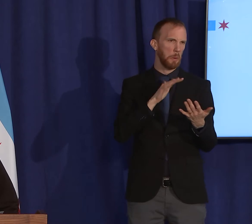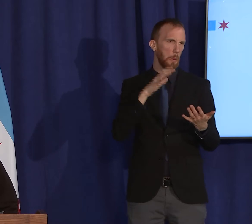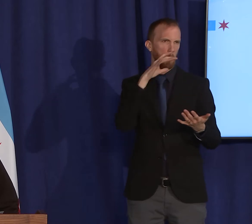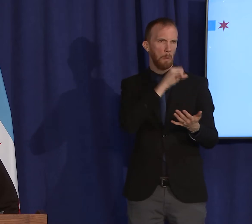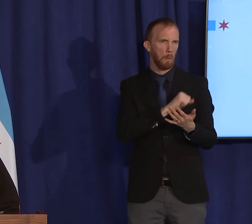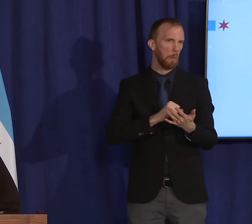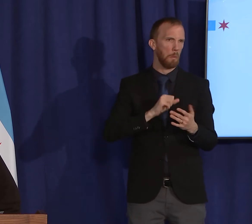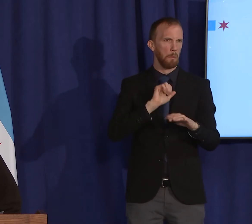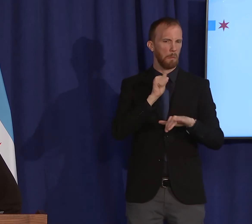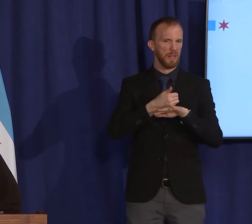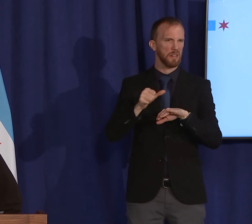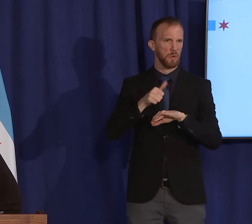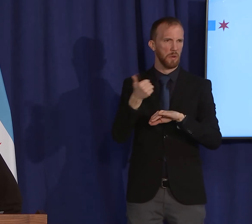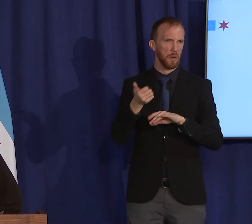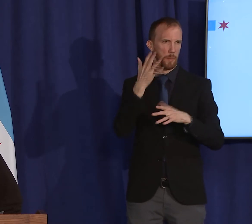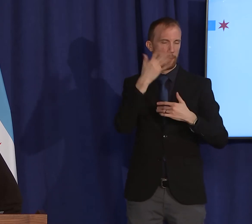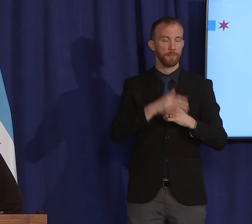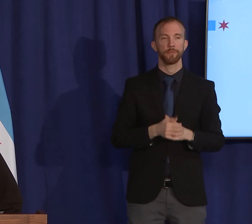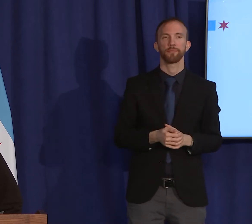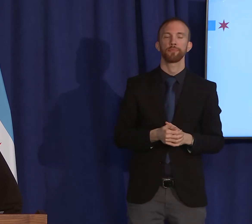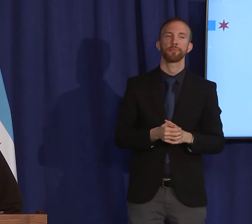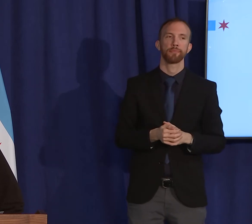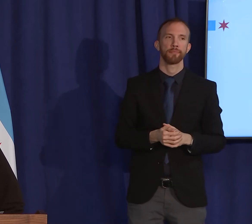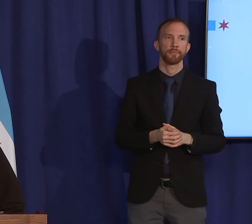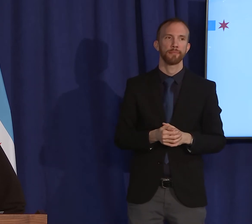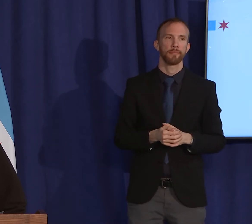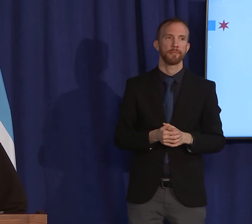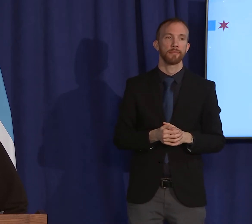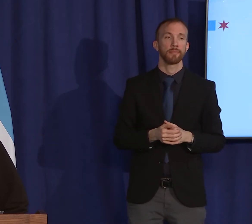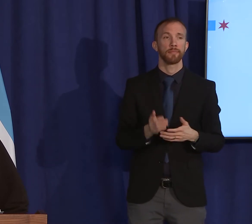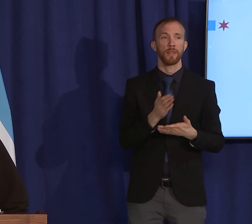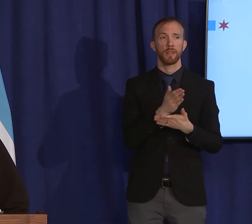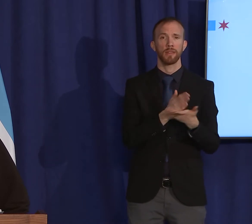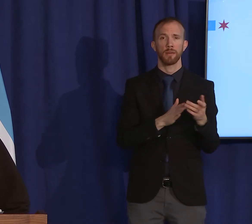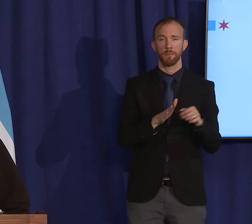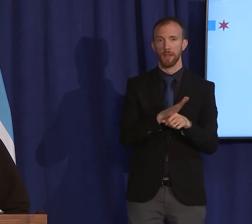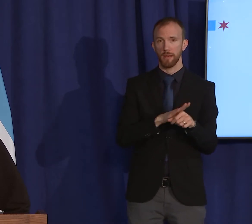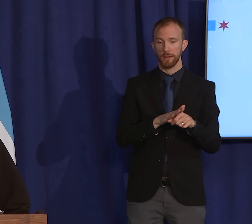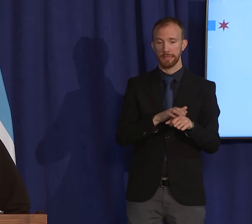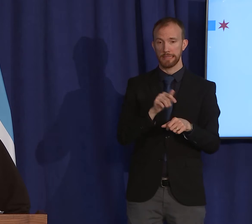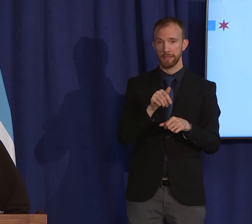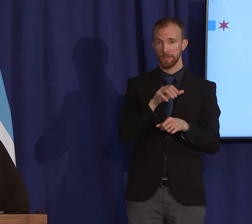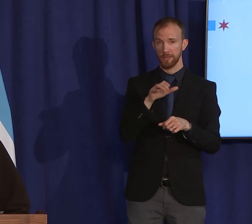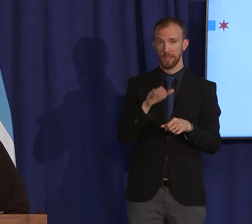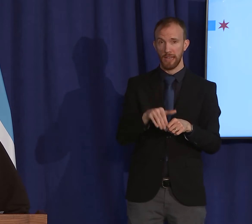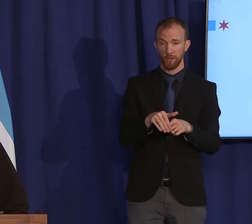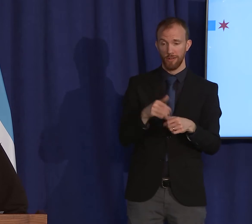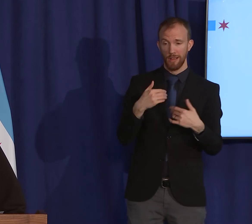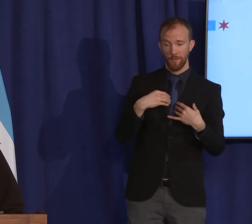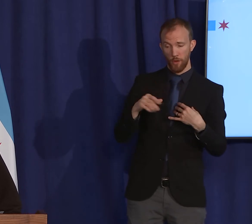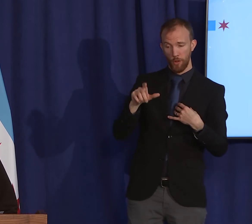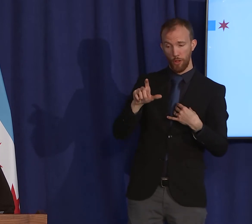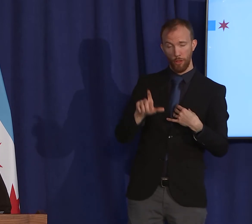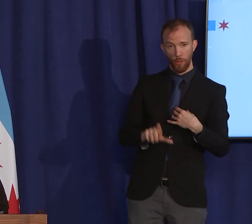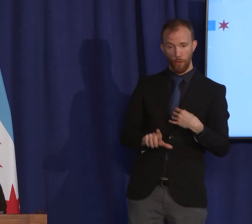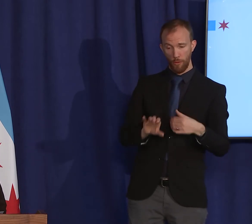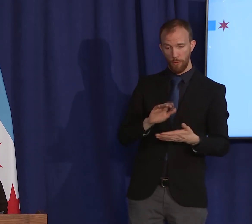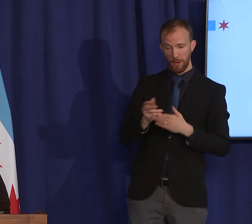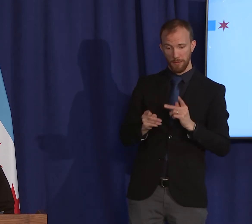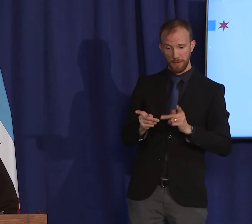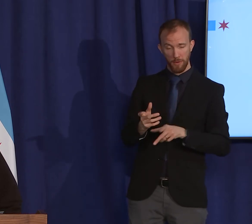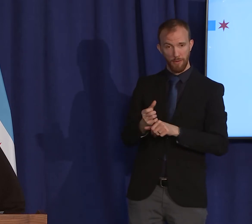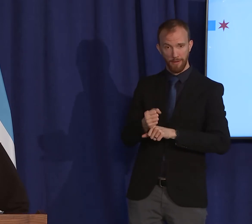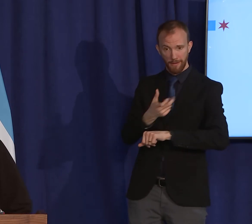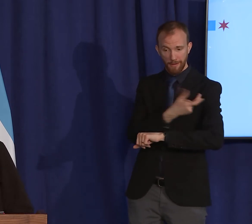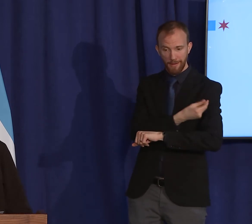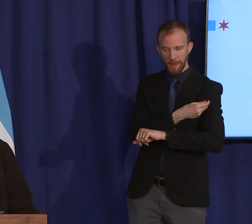diseases. CBS 2 is asking, there are areas in the city with low rates of vaccination that are not in the Protect Chicago Plus program. As the effort